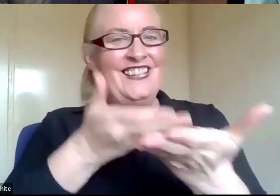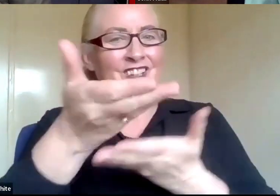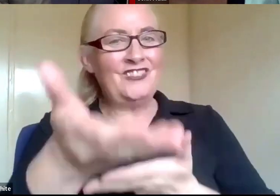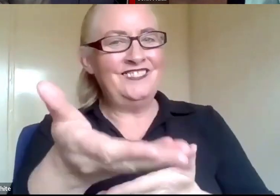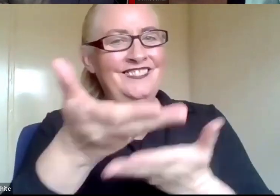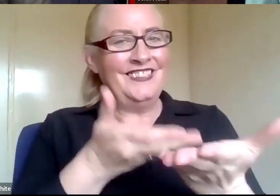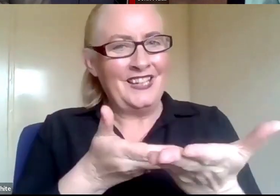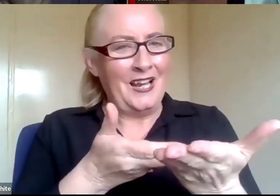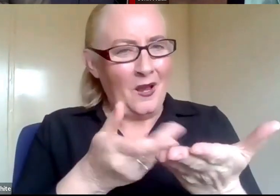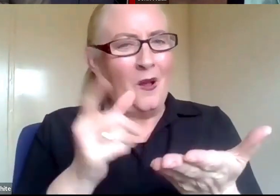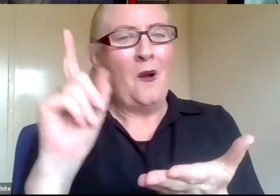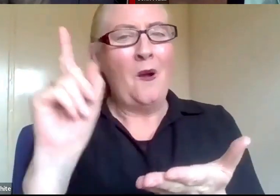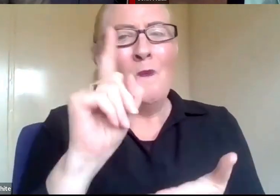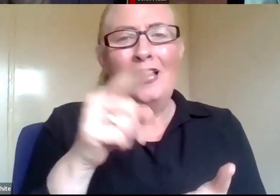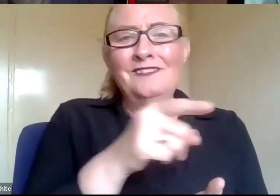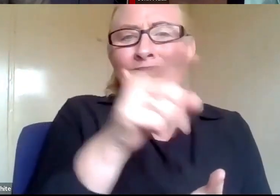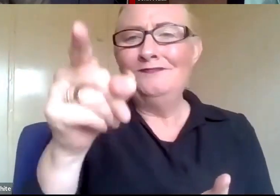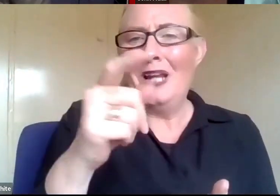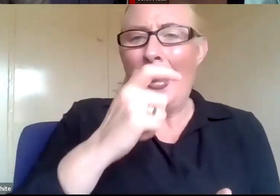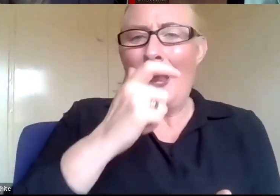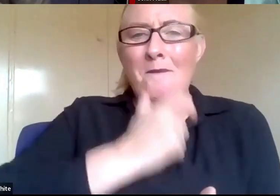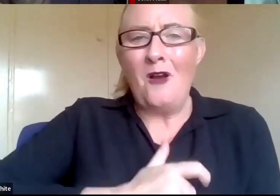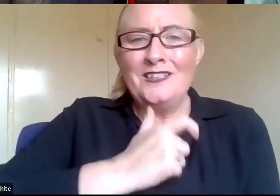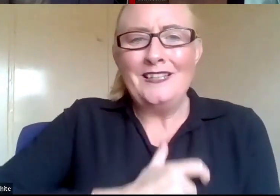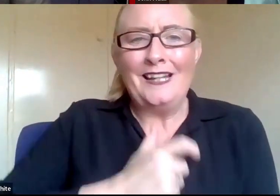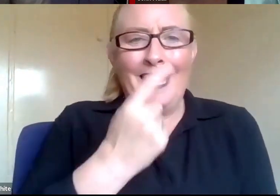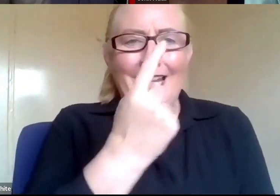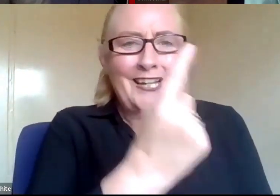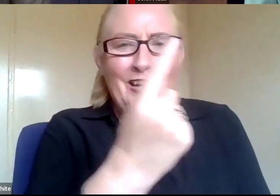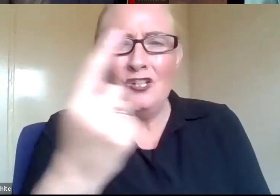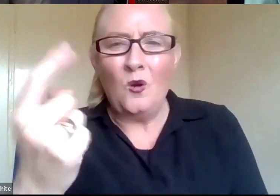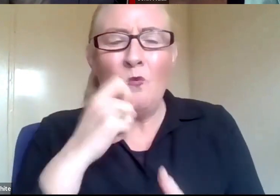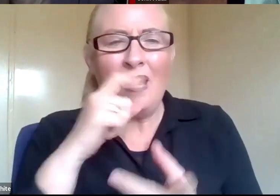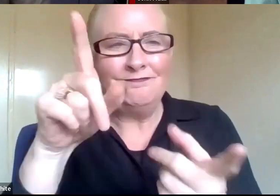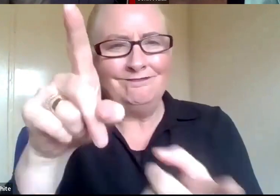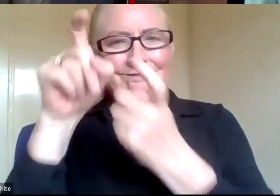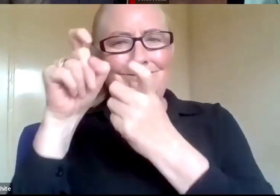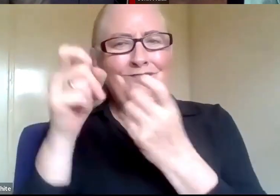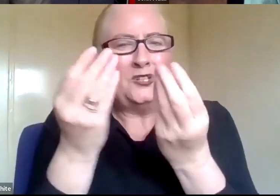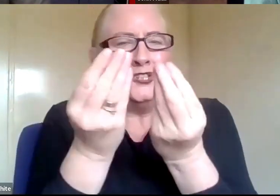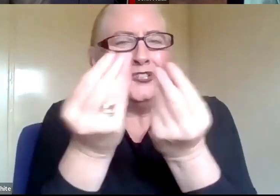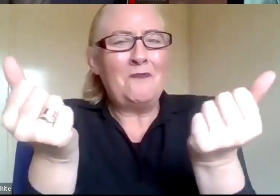and each of you will take something different away from today.